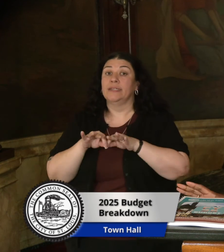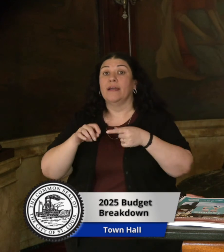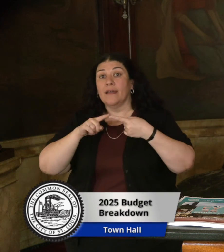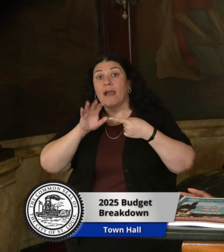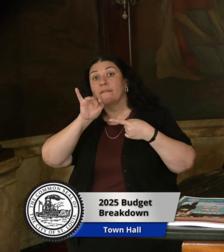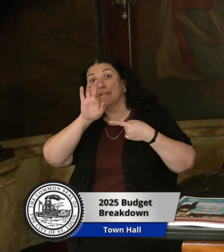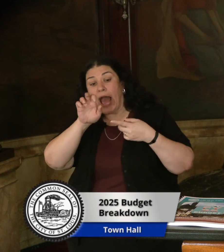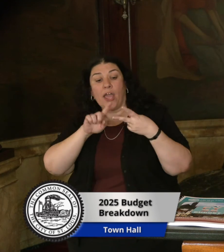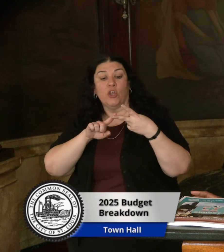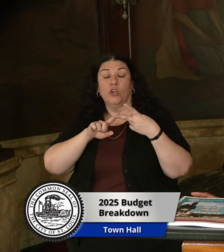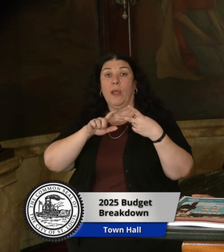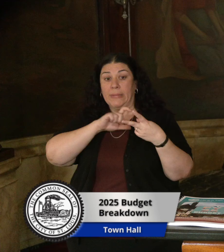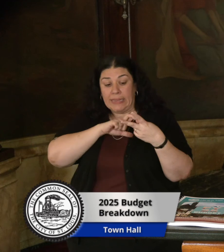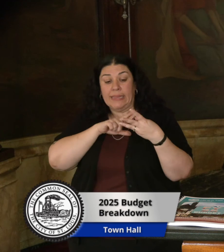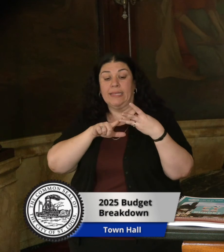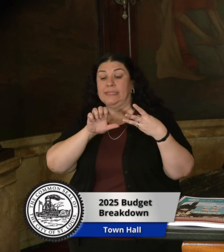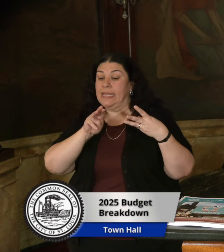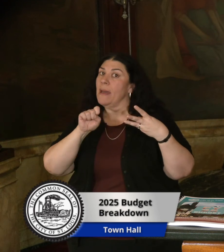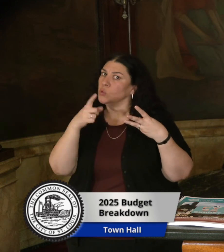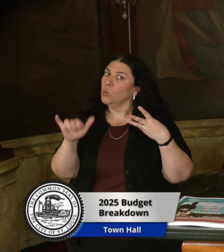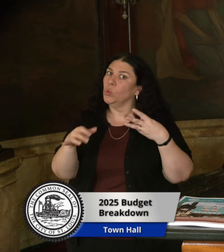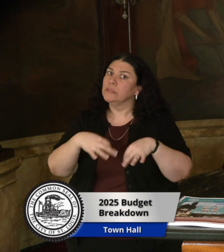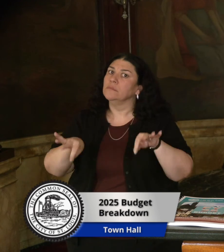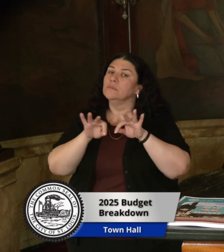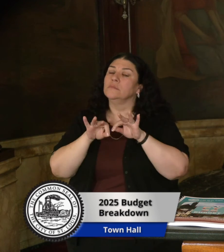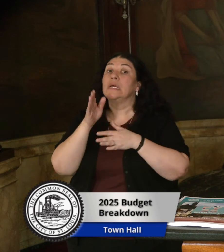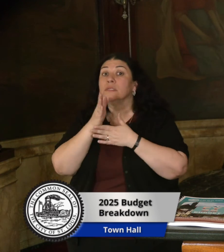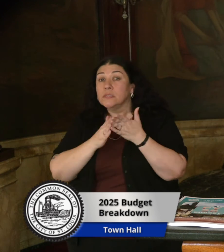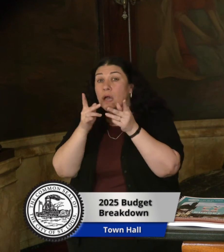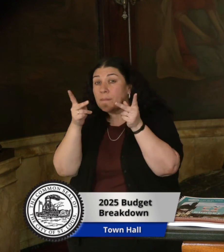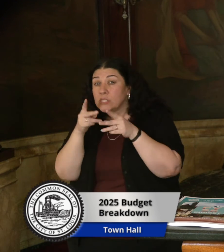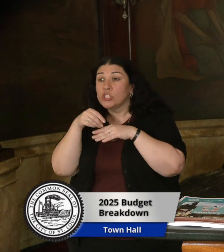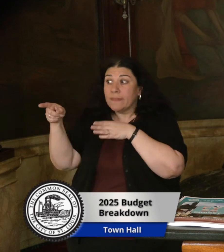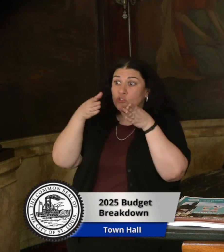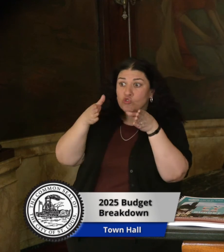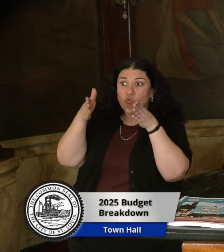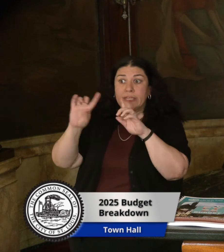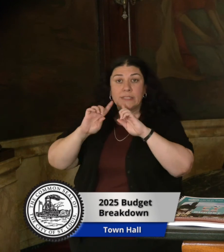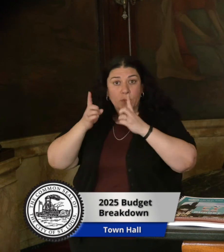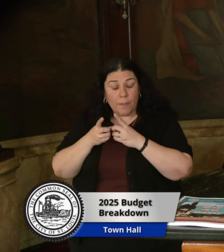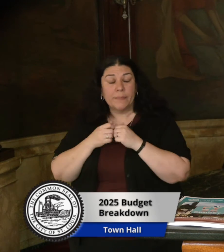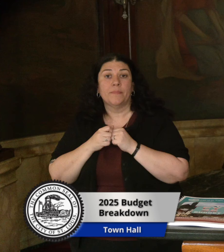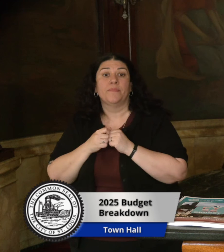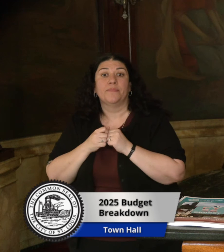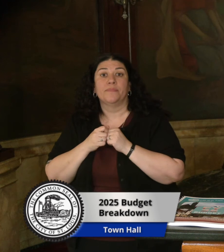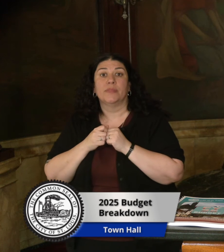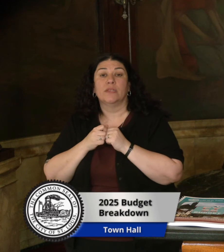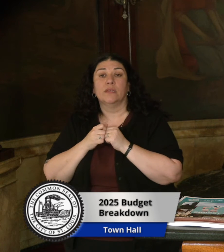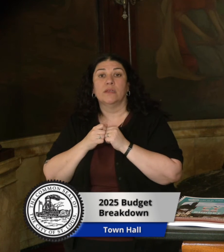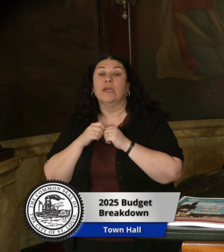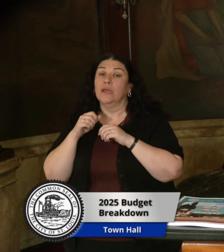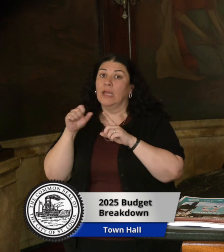fire, police, EMS. Those are essential. Some positions in our streets department, but